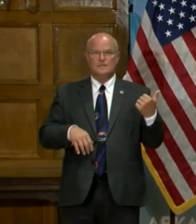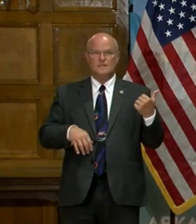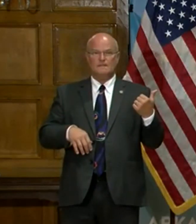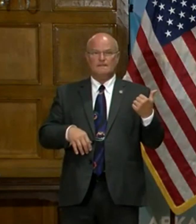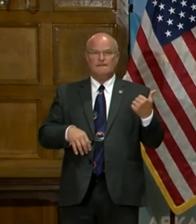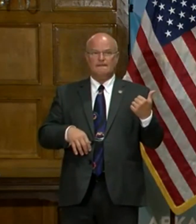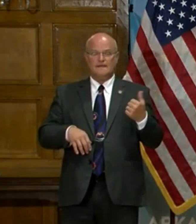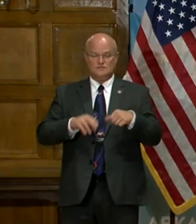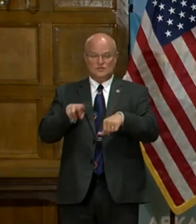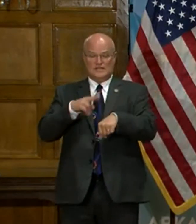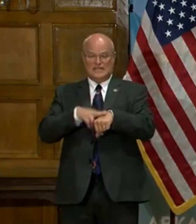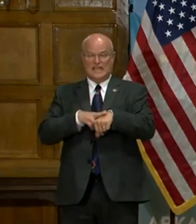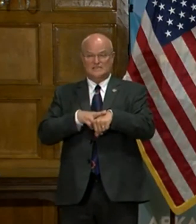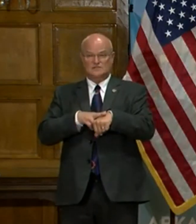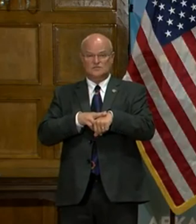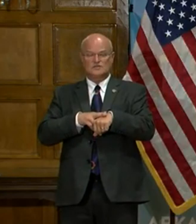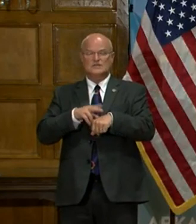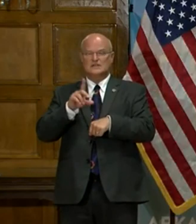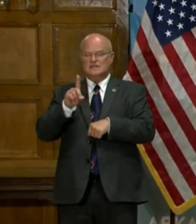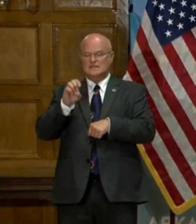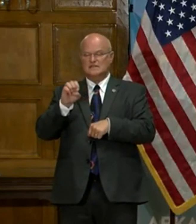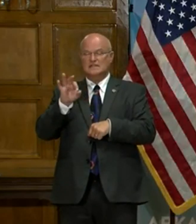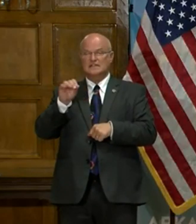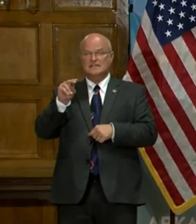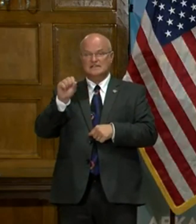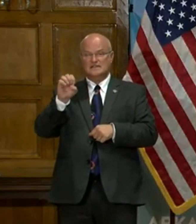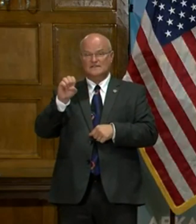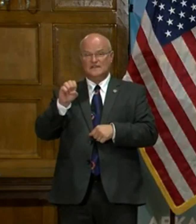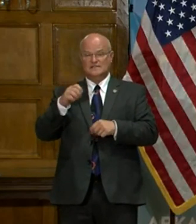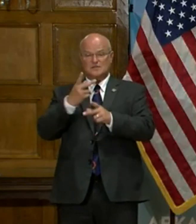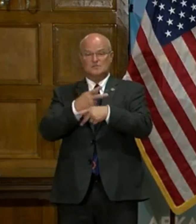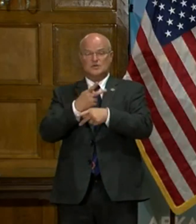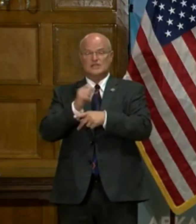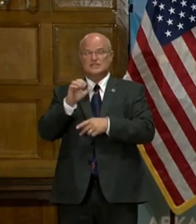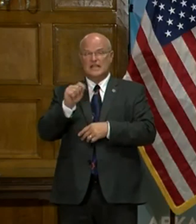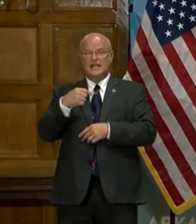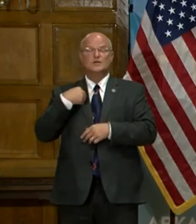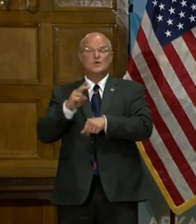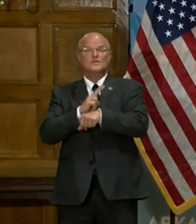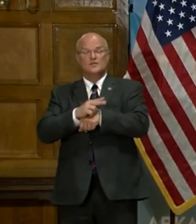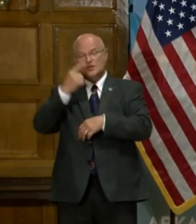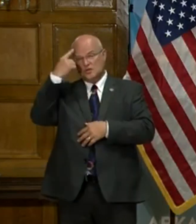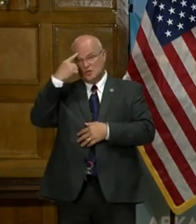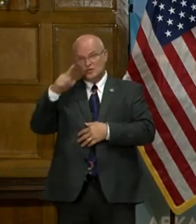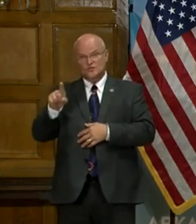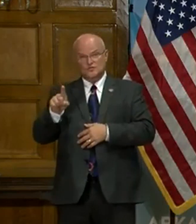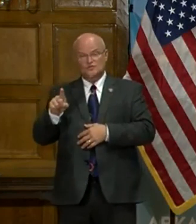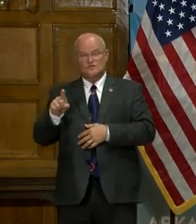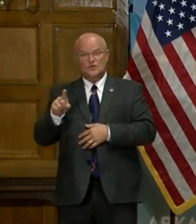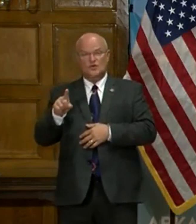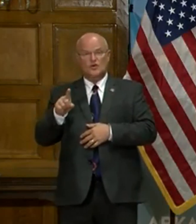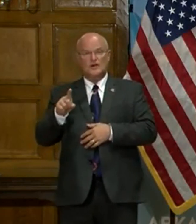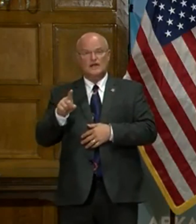invoke the National Defense Production Act, which we've utilized for